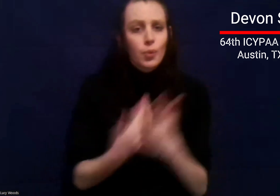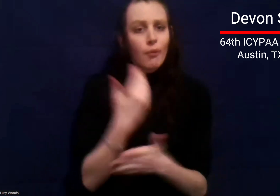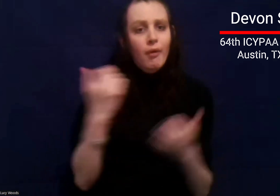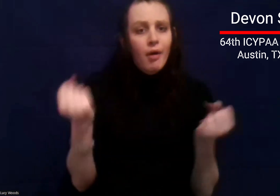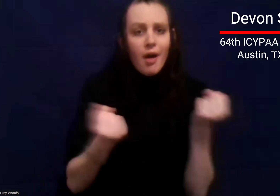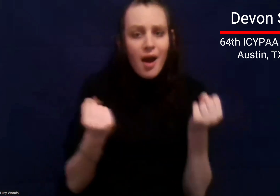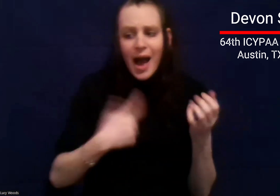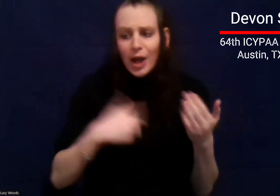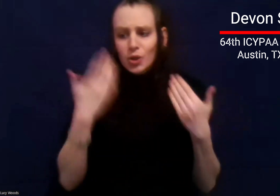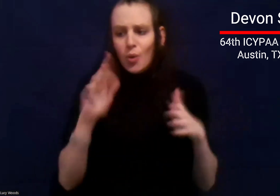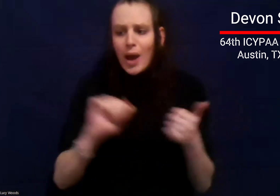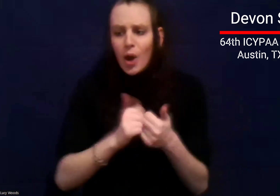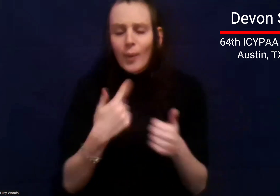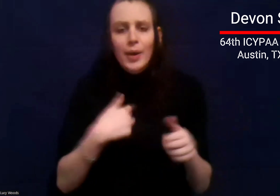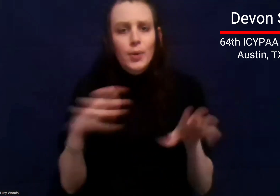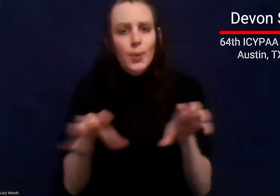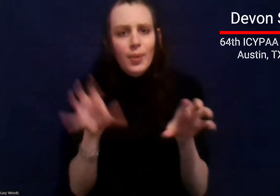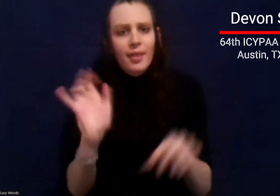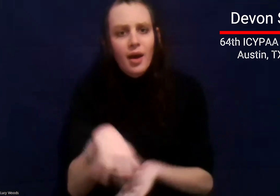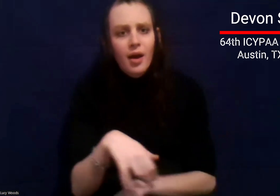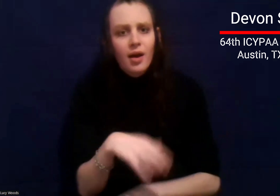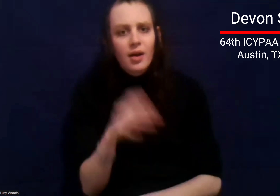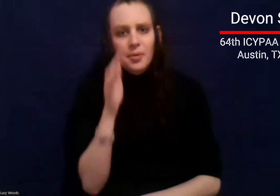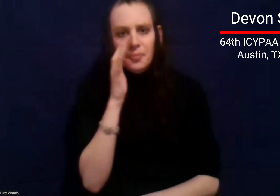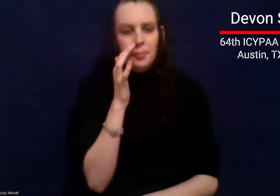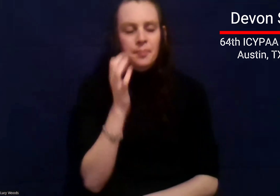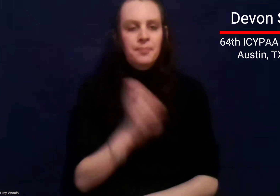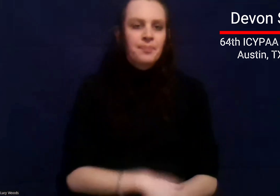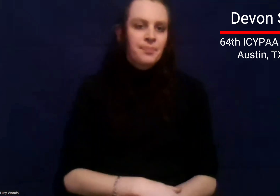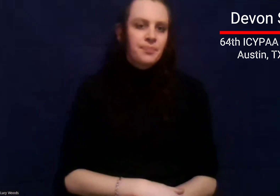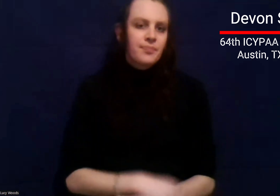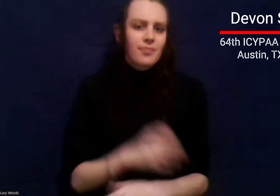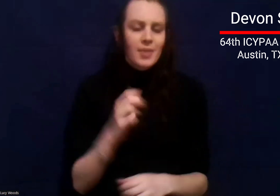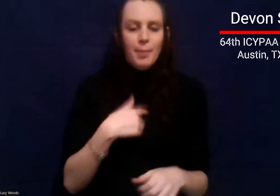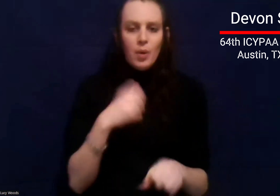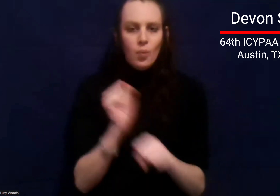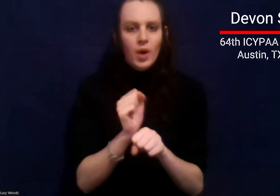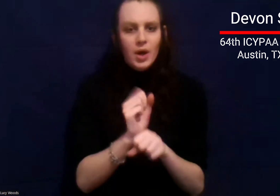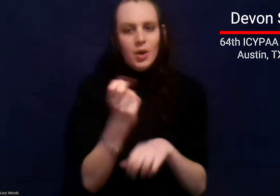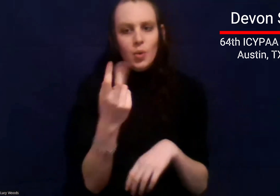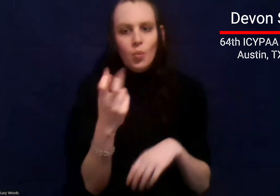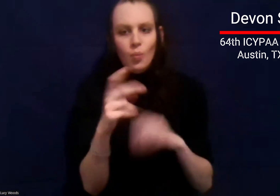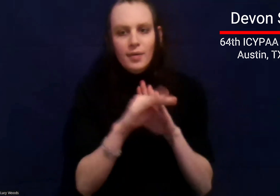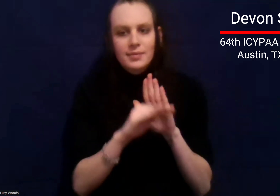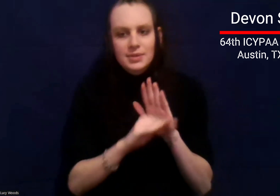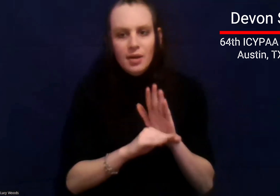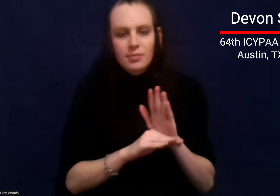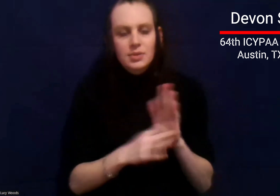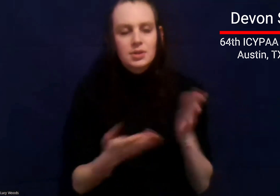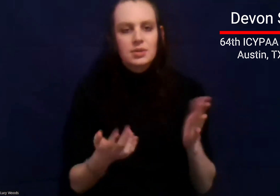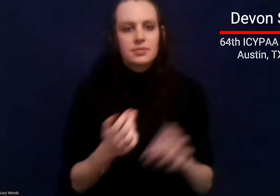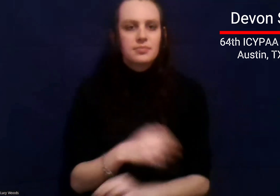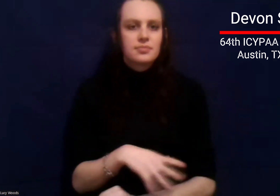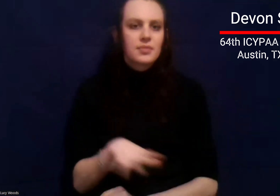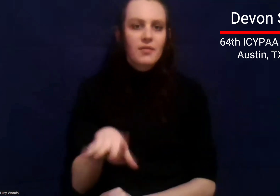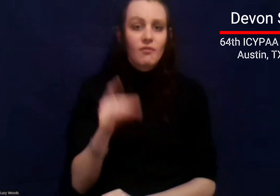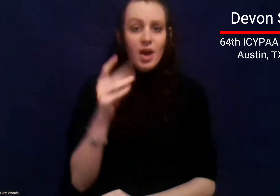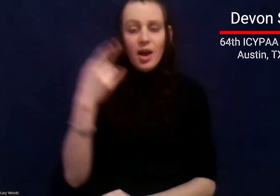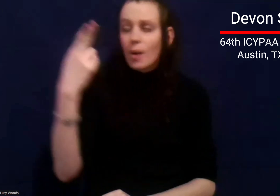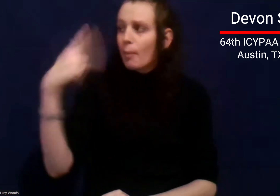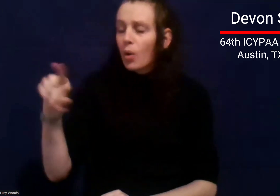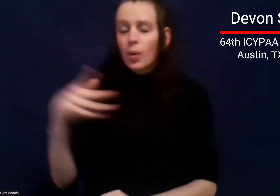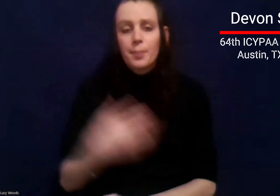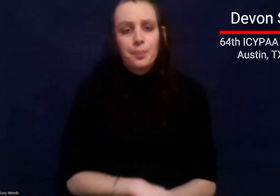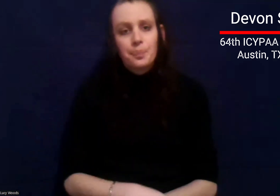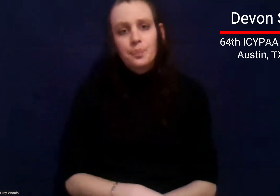did that. Like I didn't. It's all the result of working these 12 steps and creating and finding a higher power.